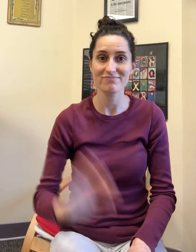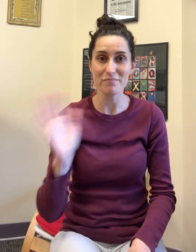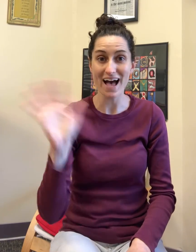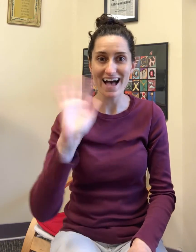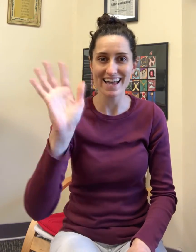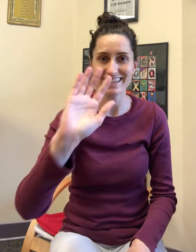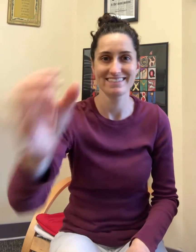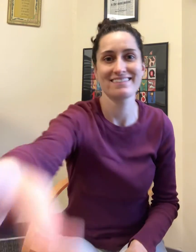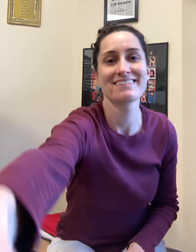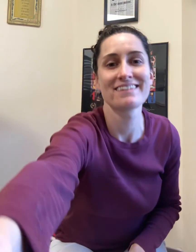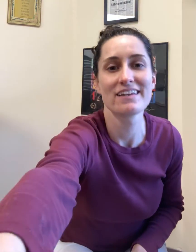Bye! Bye!